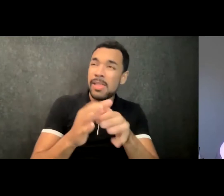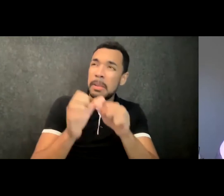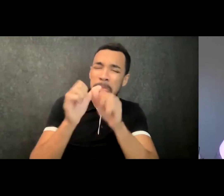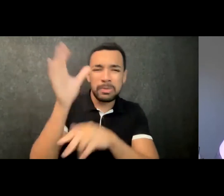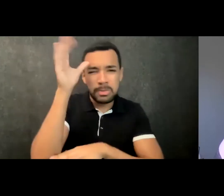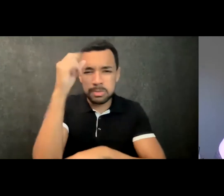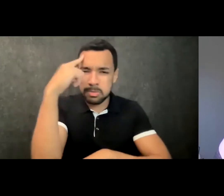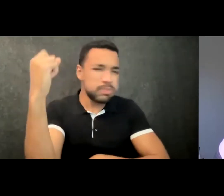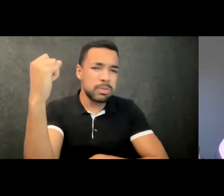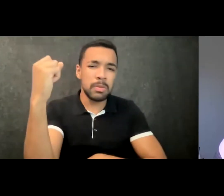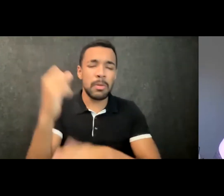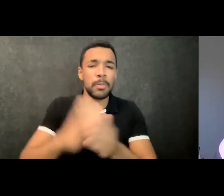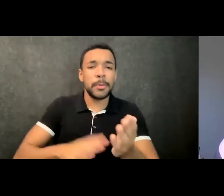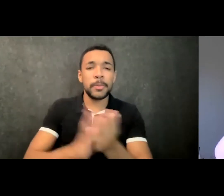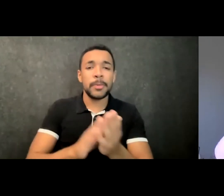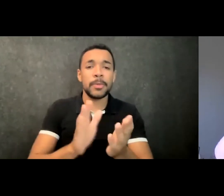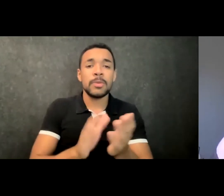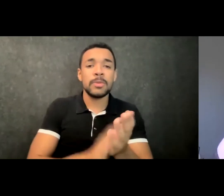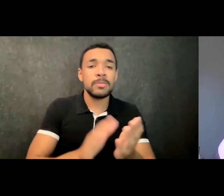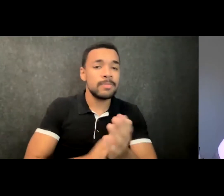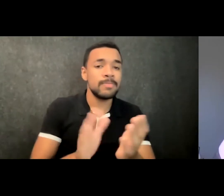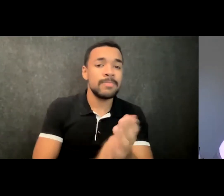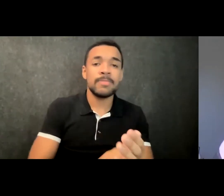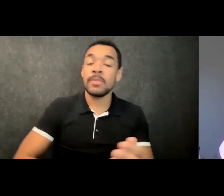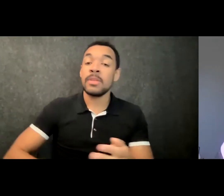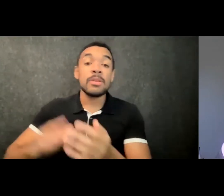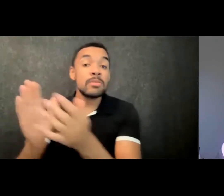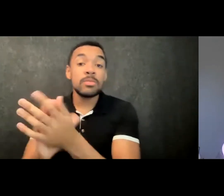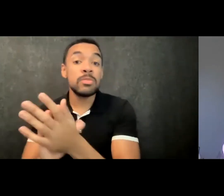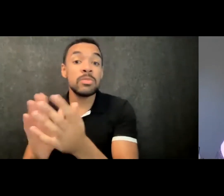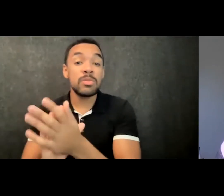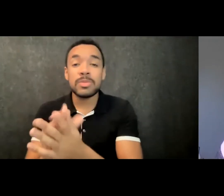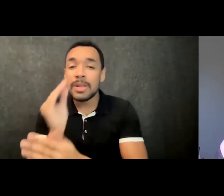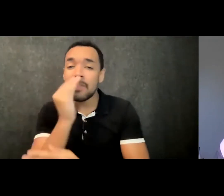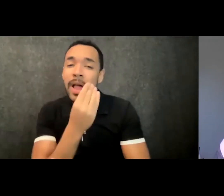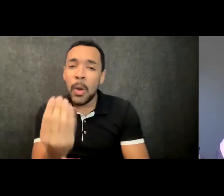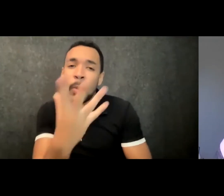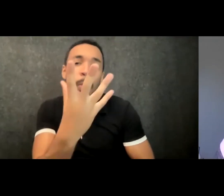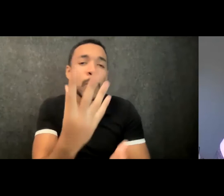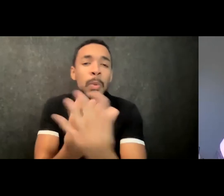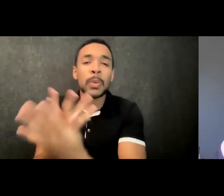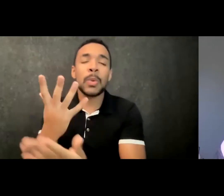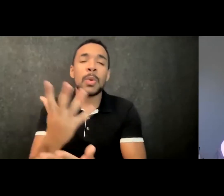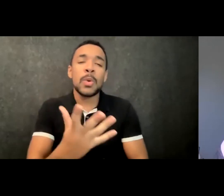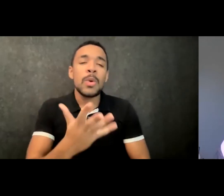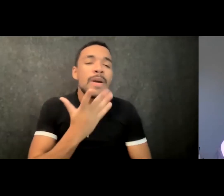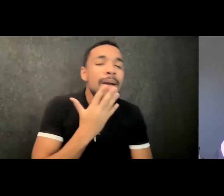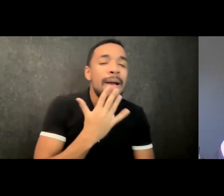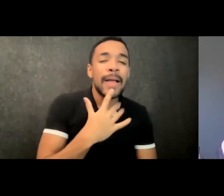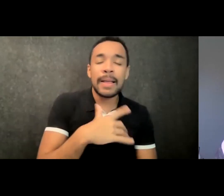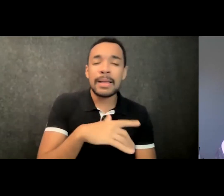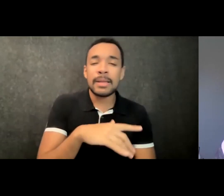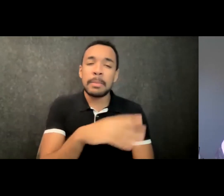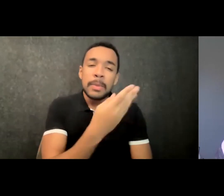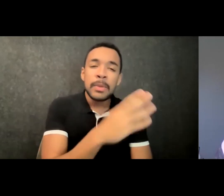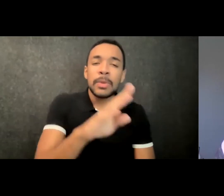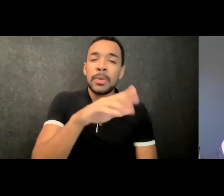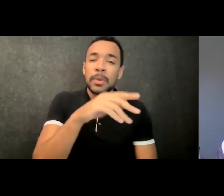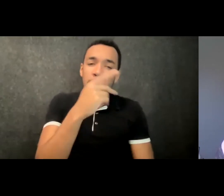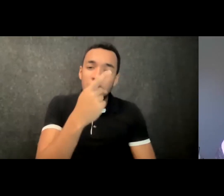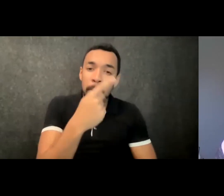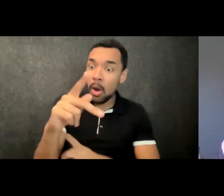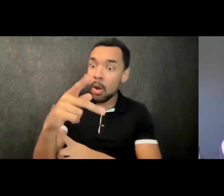to tilled soil, to vines, to jasmine. Praise be to indigos and violets, to the color